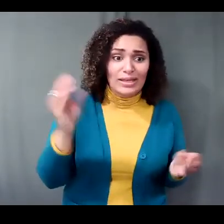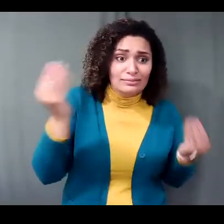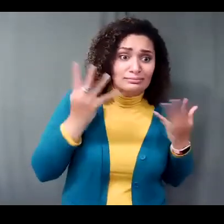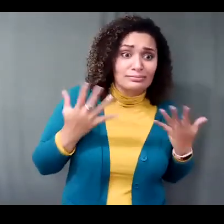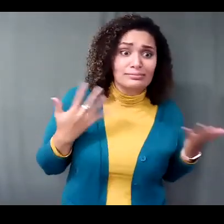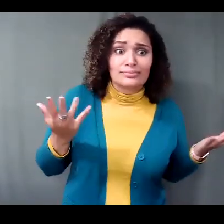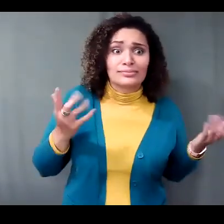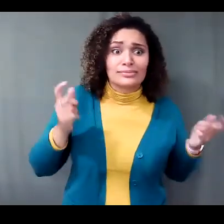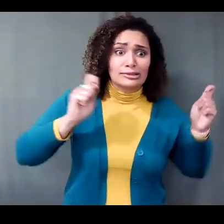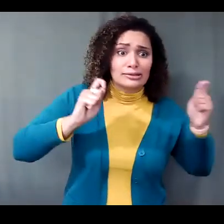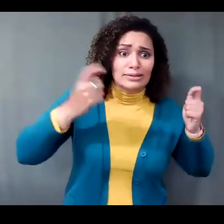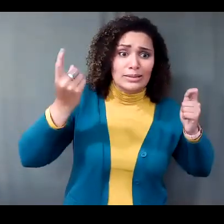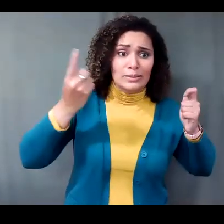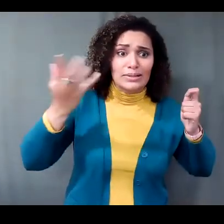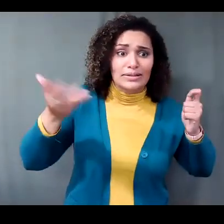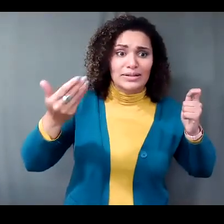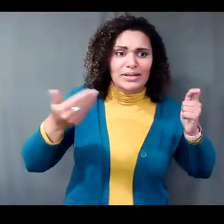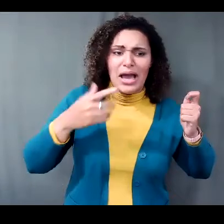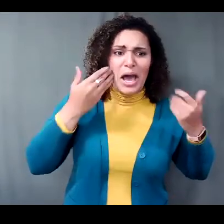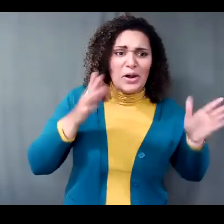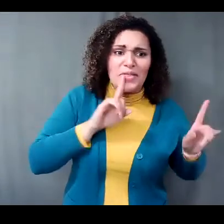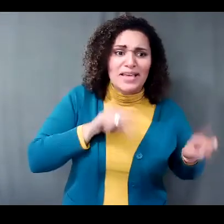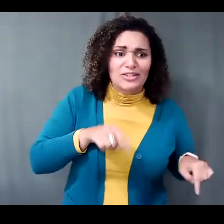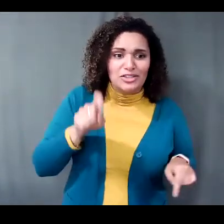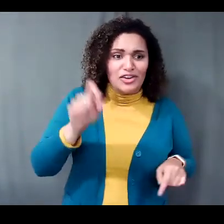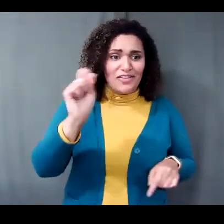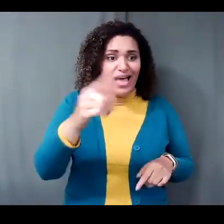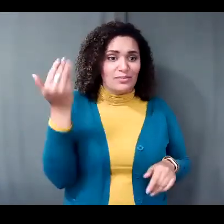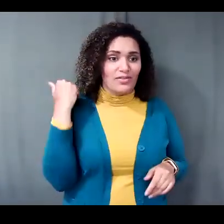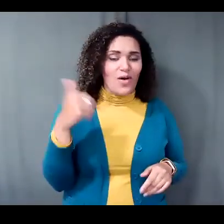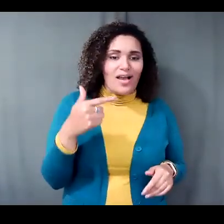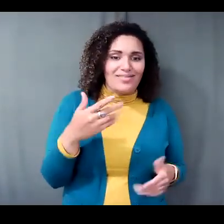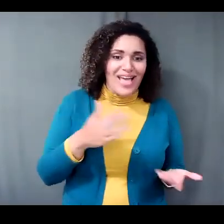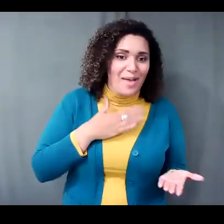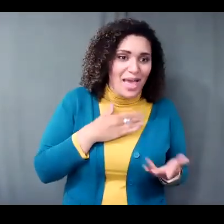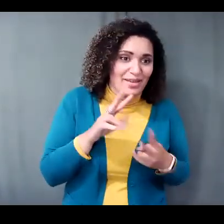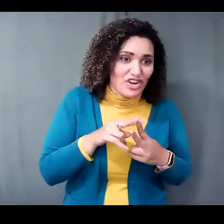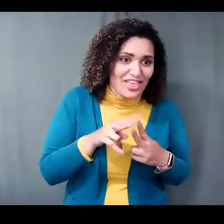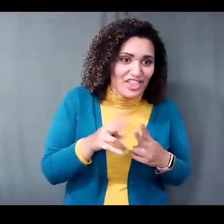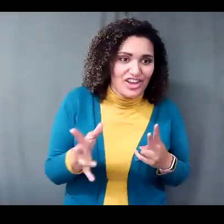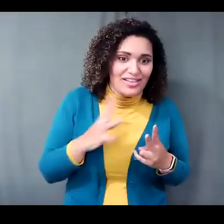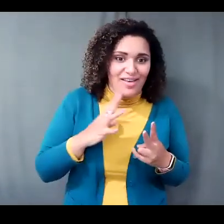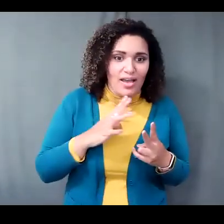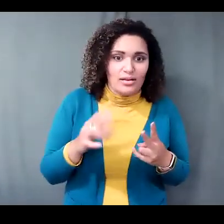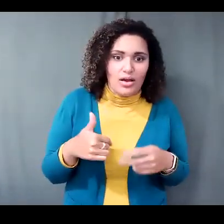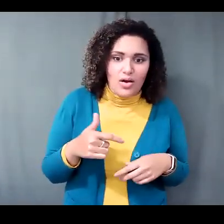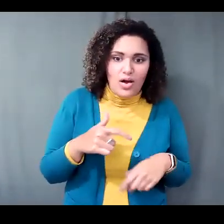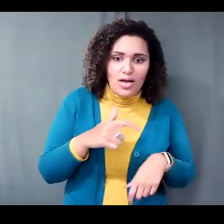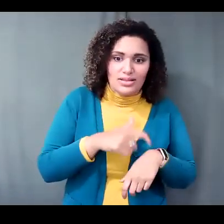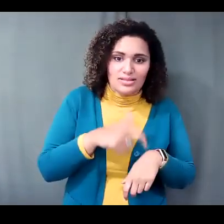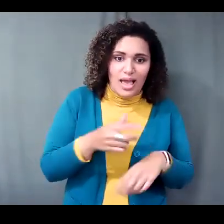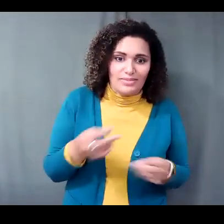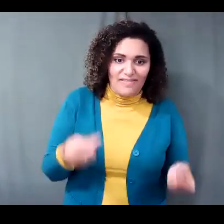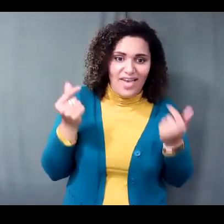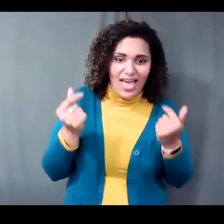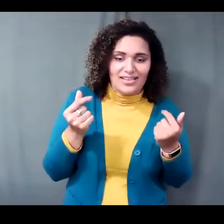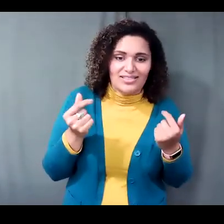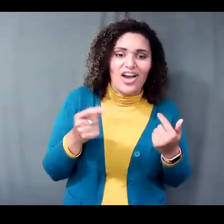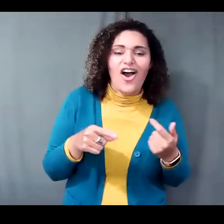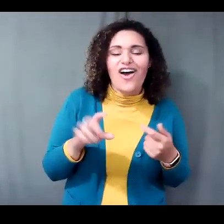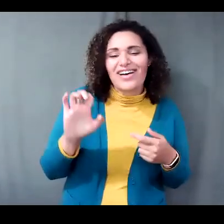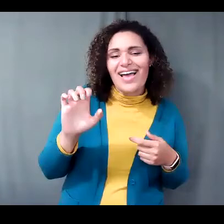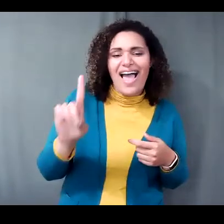beer food, like you might be able to try the port style wines, then they'll actually be surprising what they're going to do for the food. They can actually make that much more interesting. So And I'm